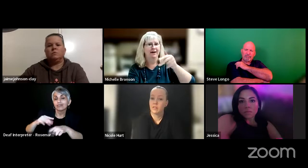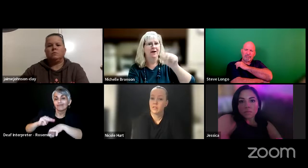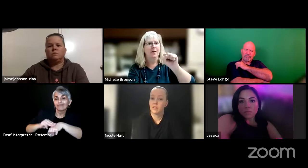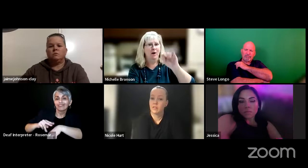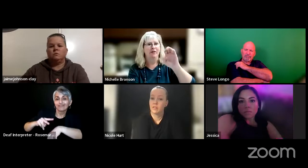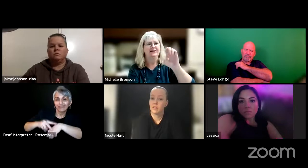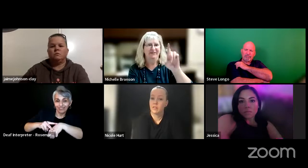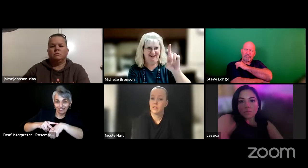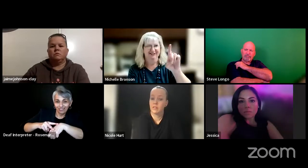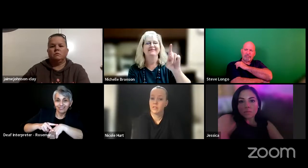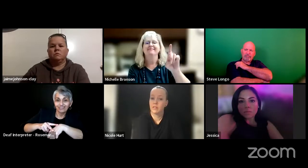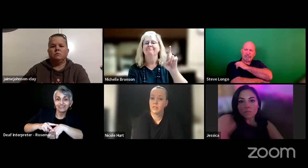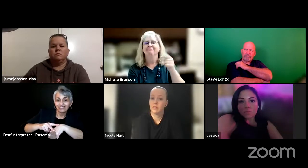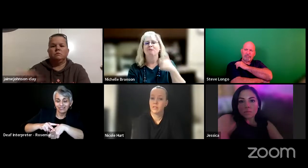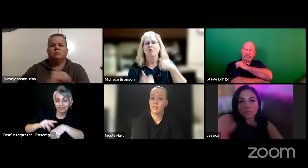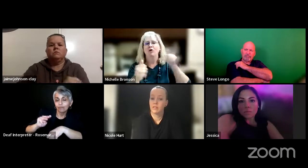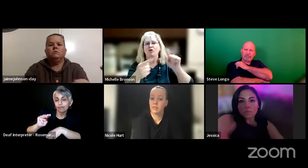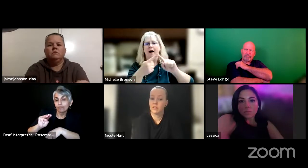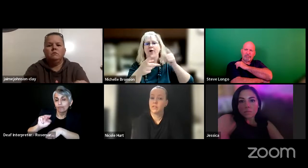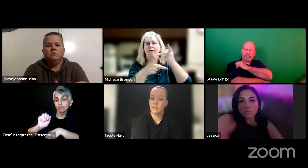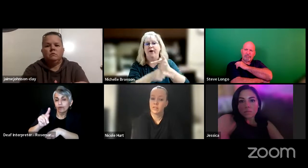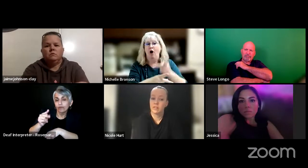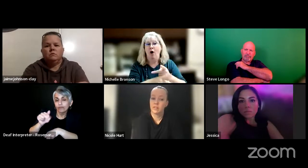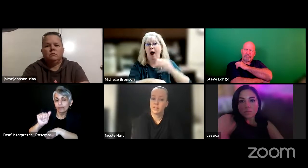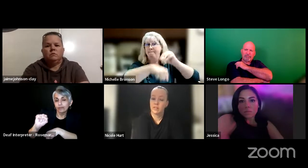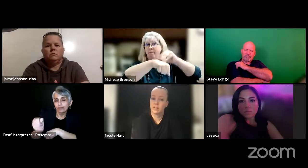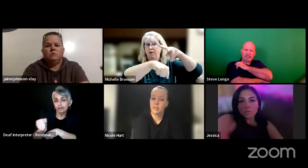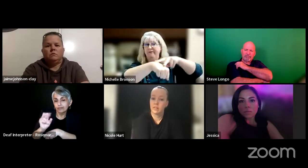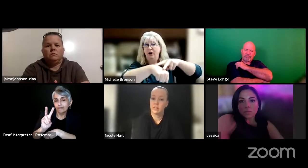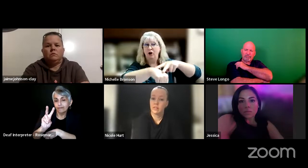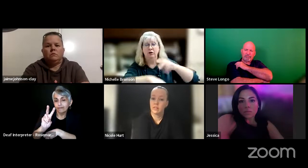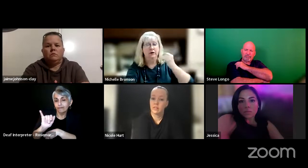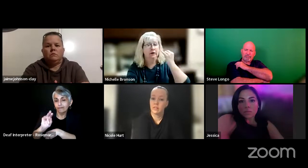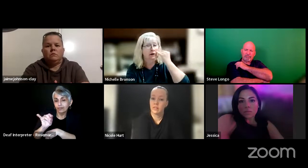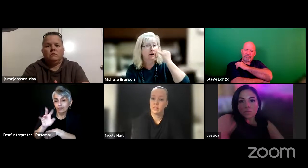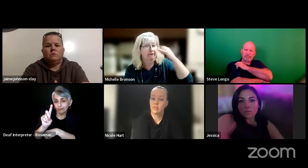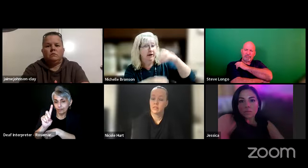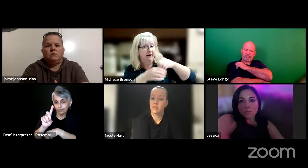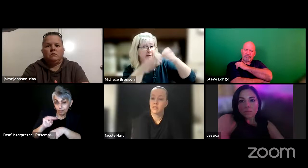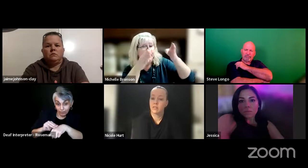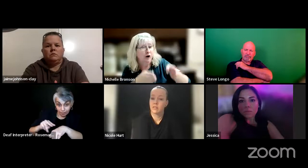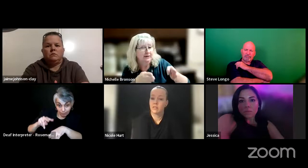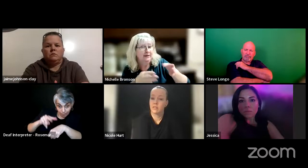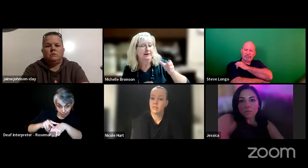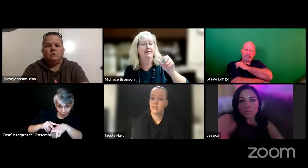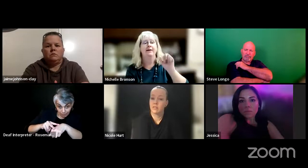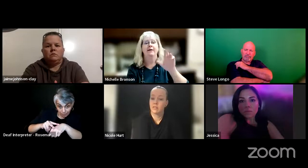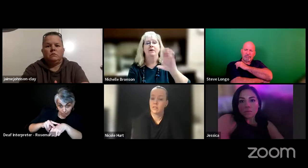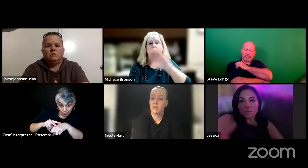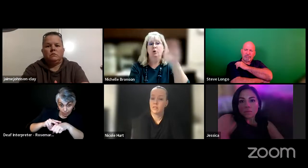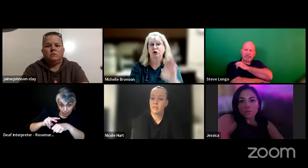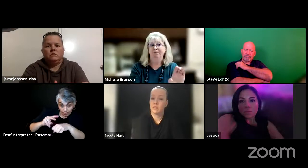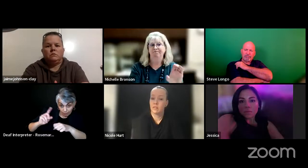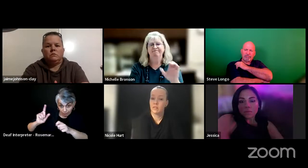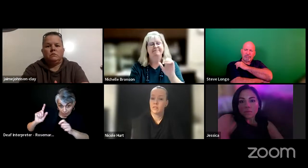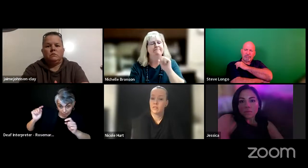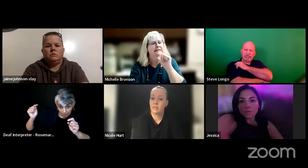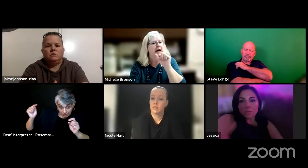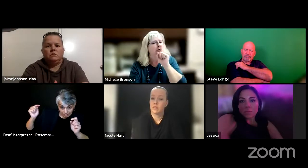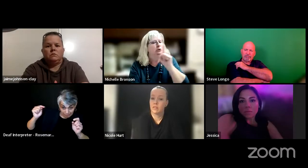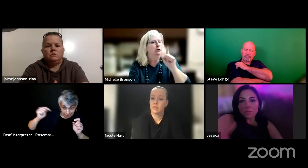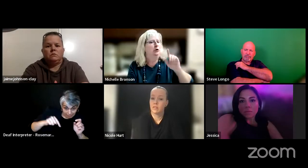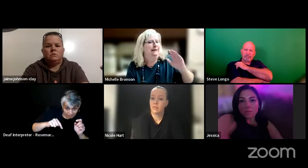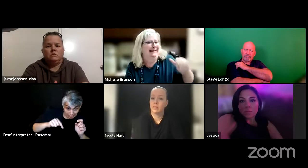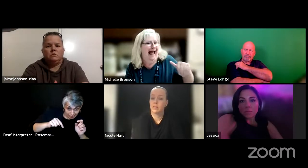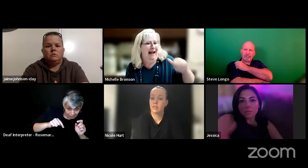We also are working on Martha's Vineyard, and we're trying to figure out if Martha's Vineyard